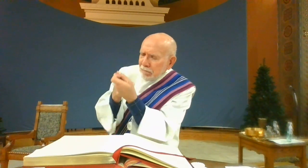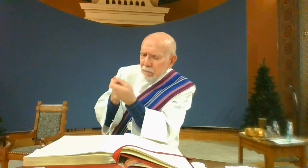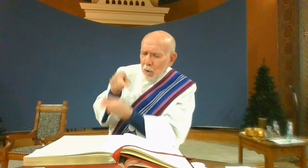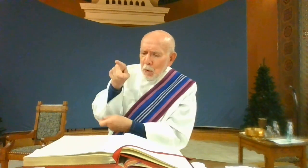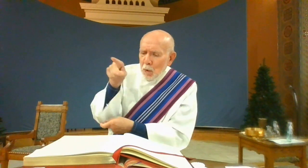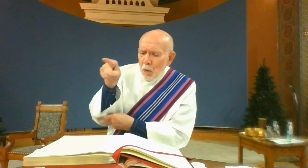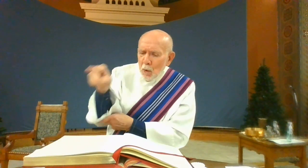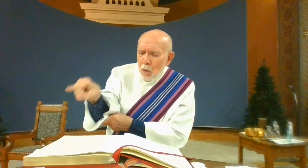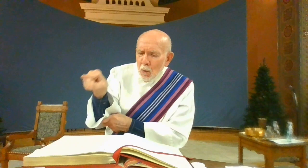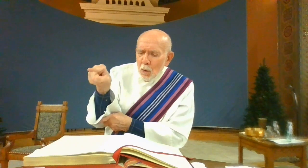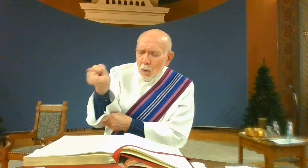God.